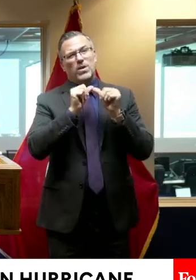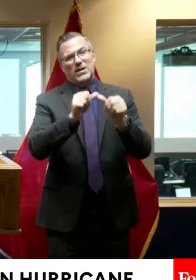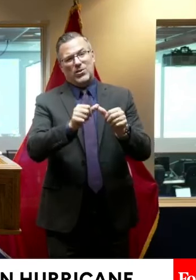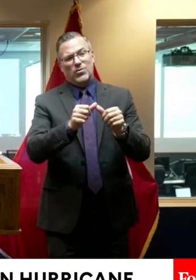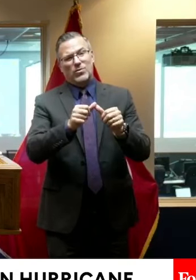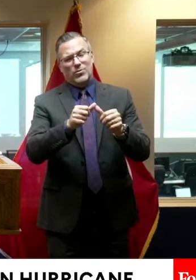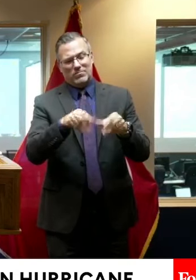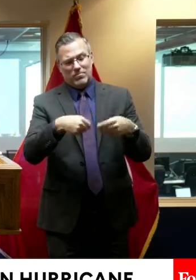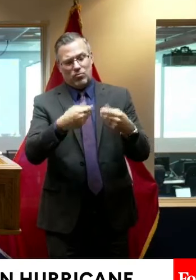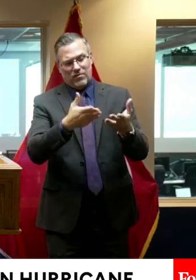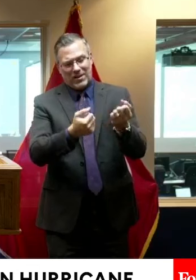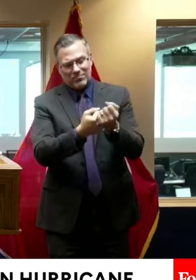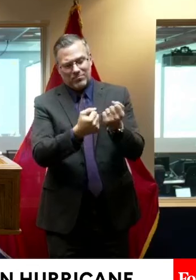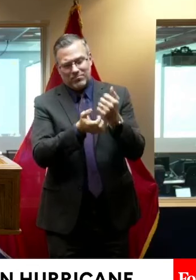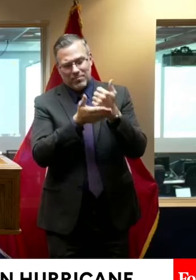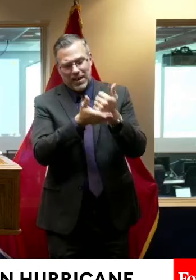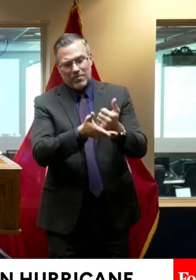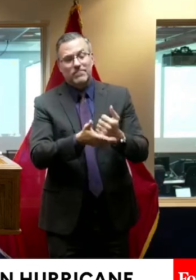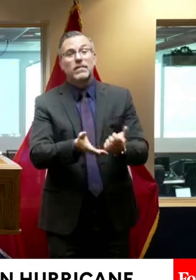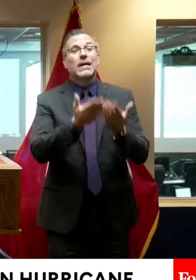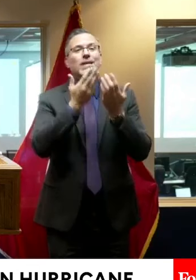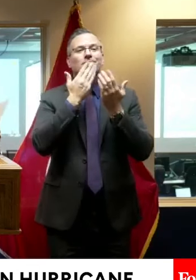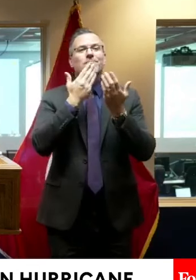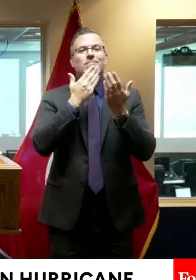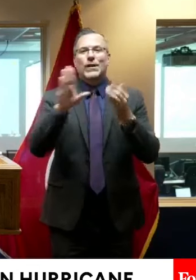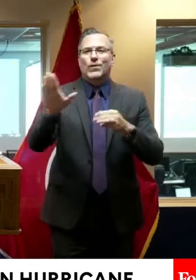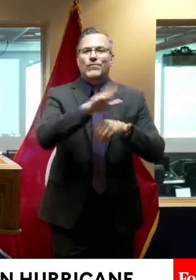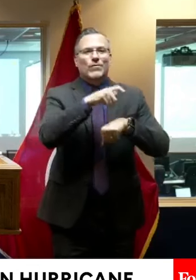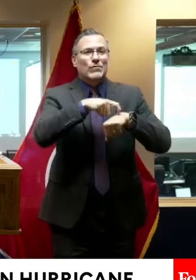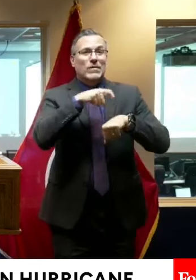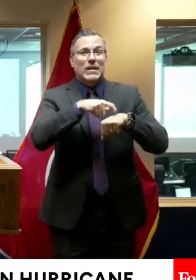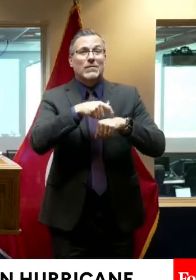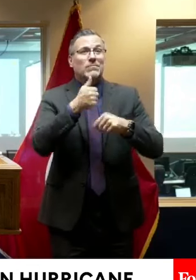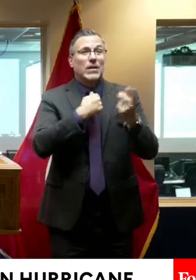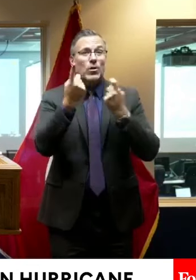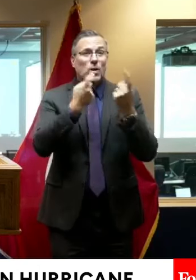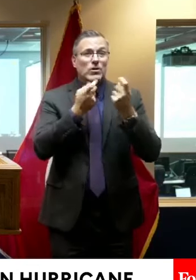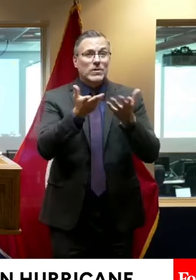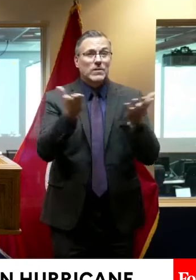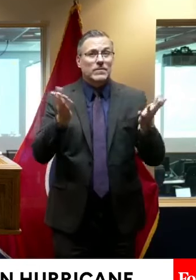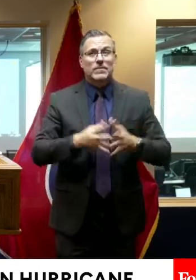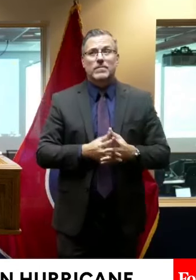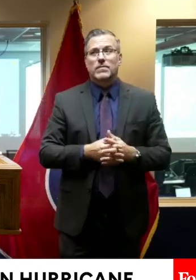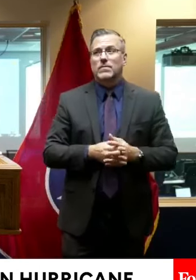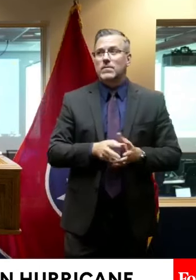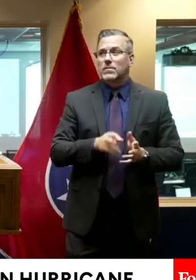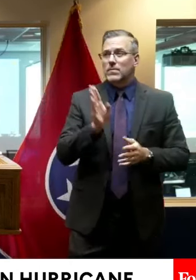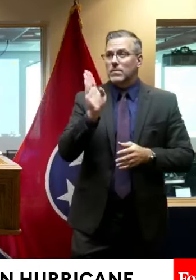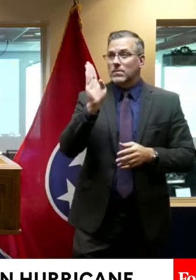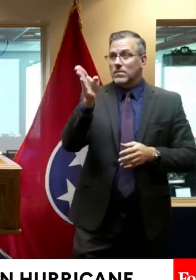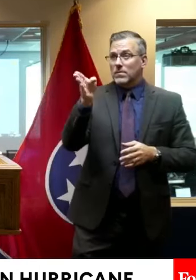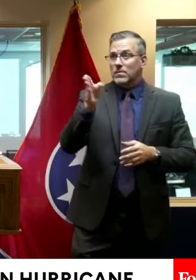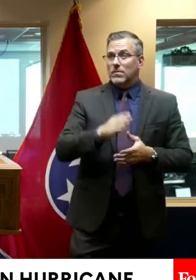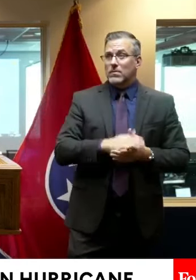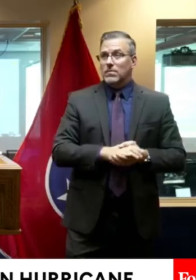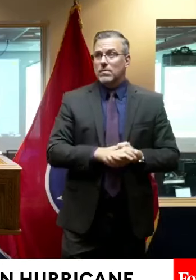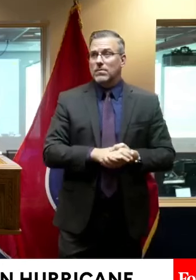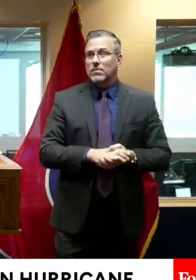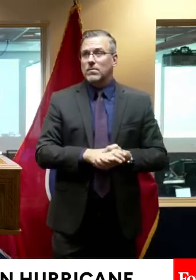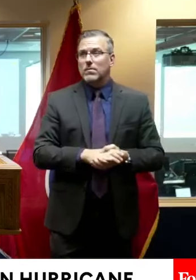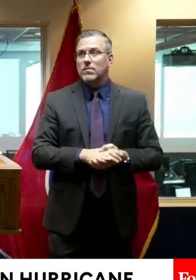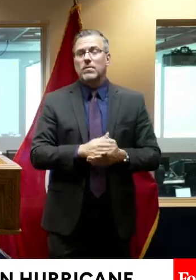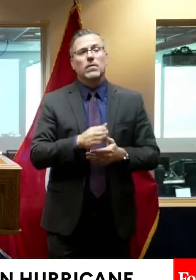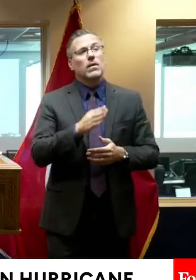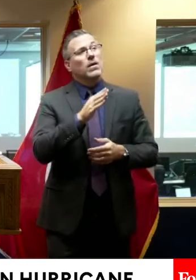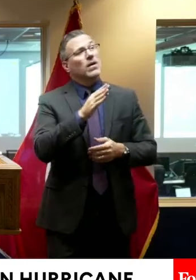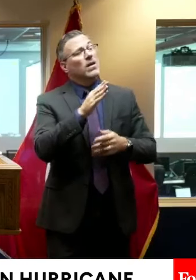So thank you for giving me a few minutes to give an update. Happy to take questions. We'll start over here. Are the